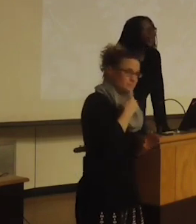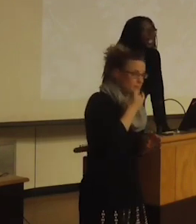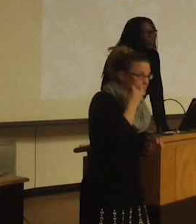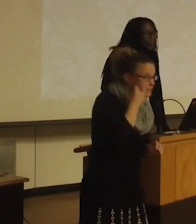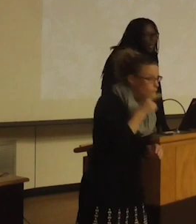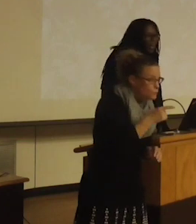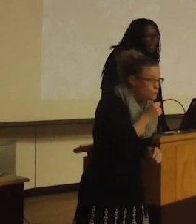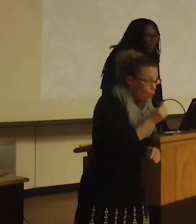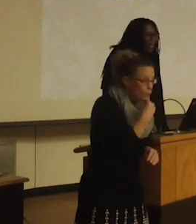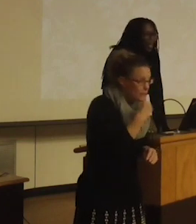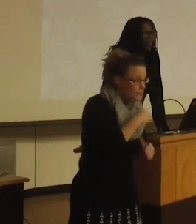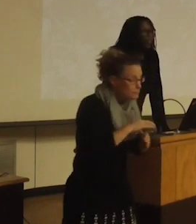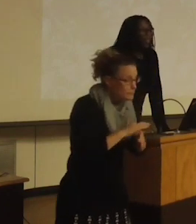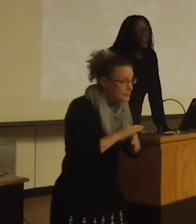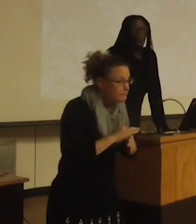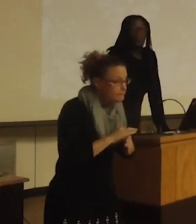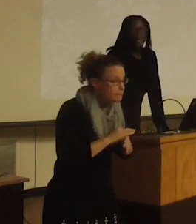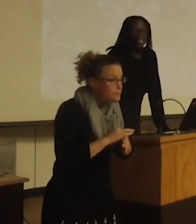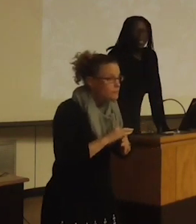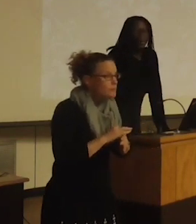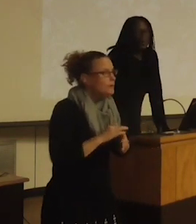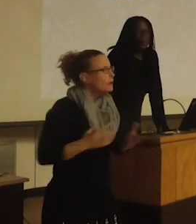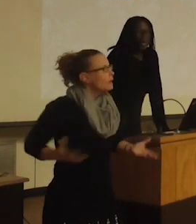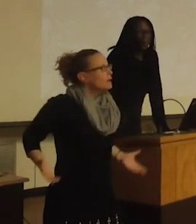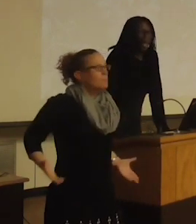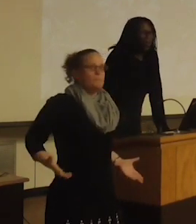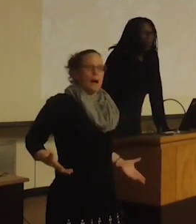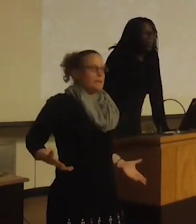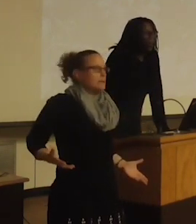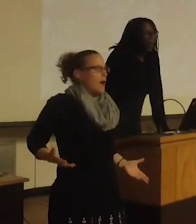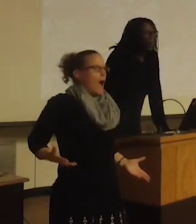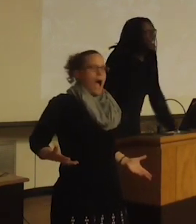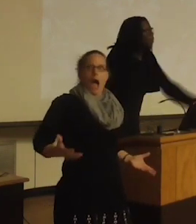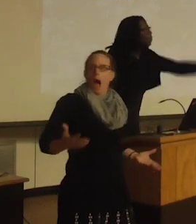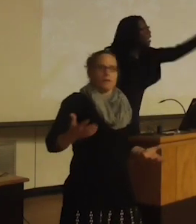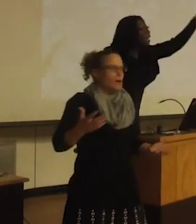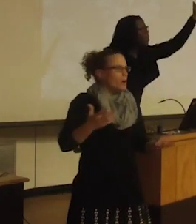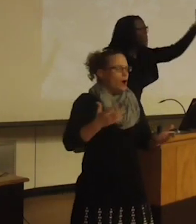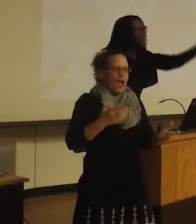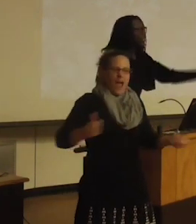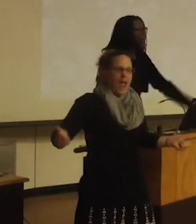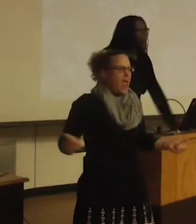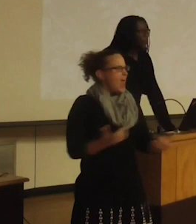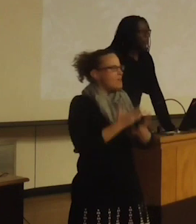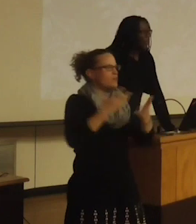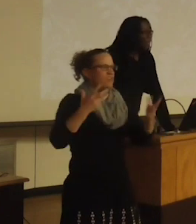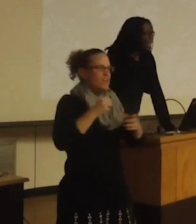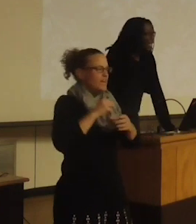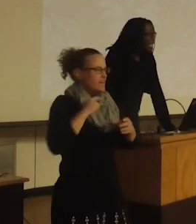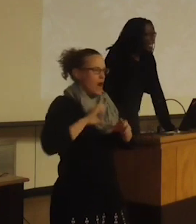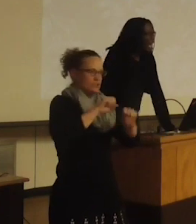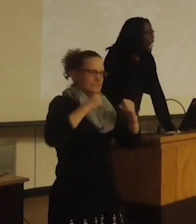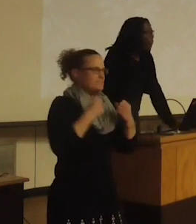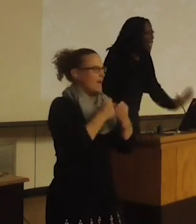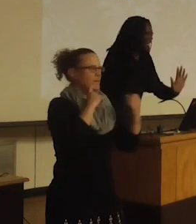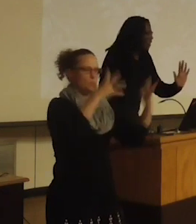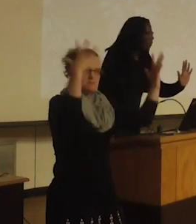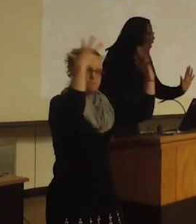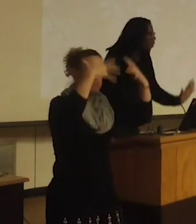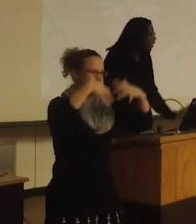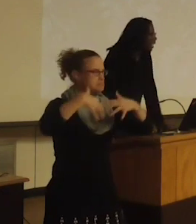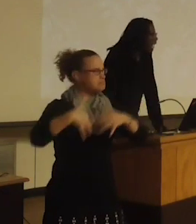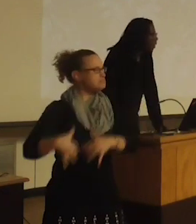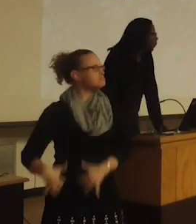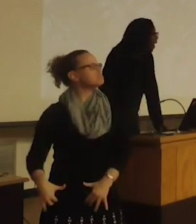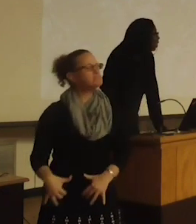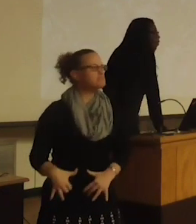you don't eat beef, then the bricks are going to come out of the walls, the beams are going to drop from the very ceiling, up is going